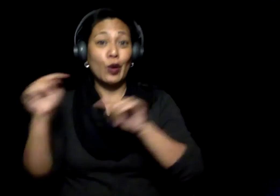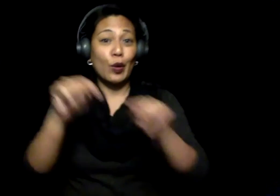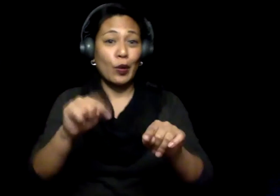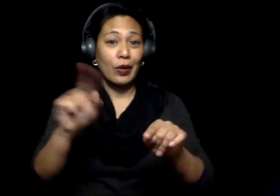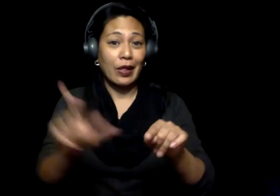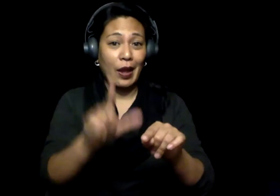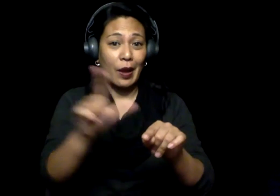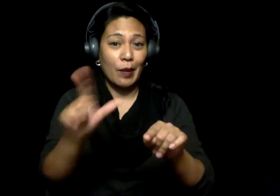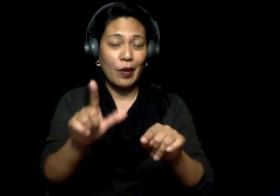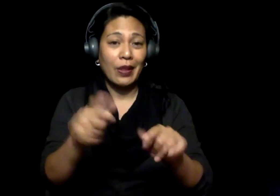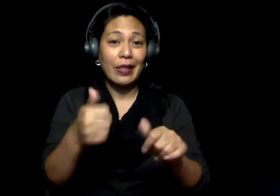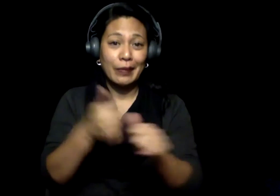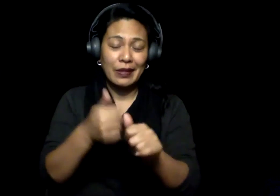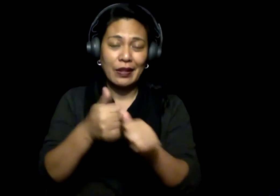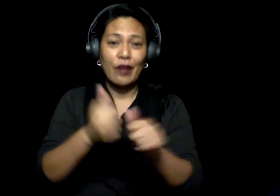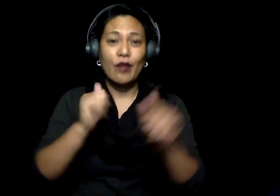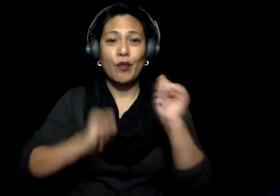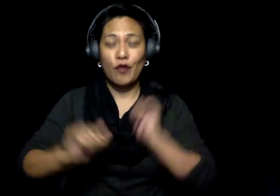be